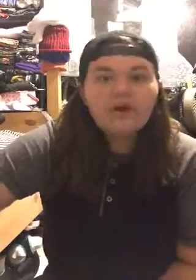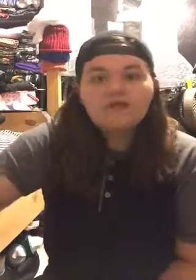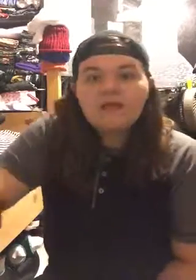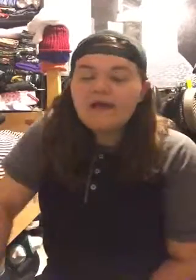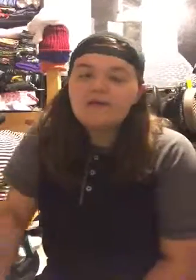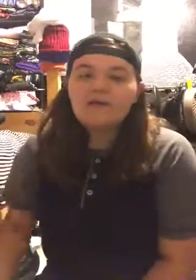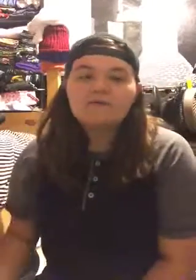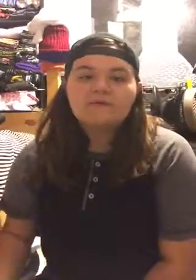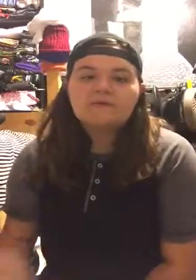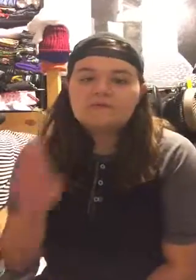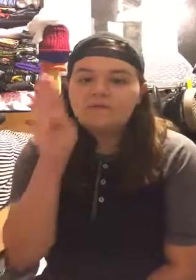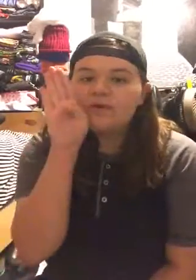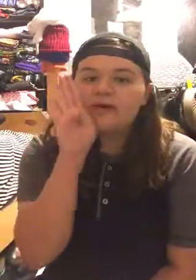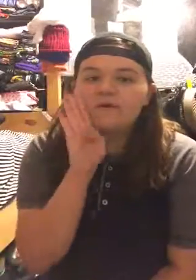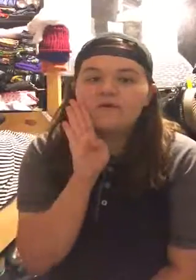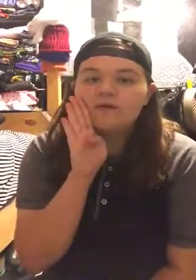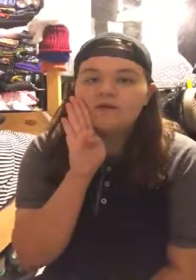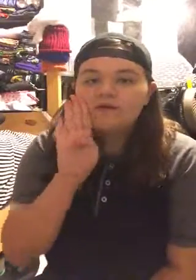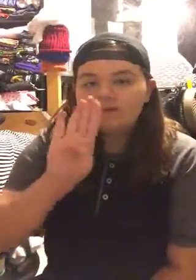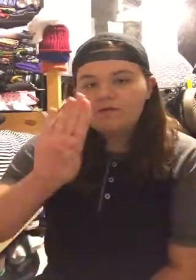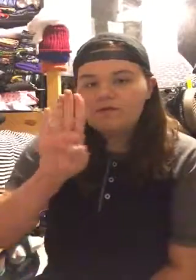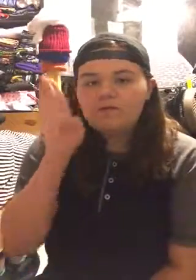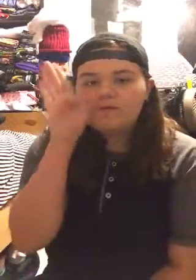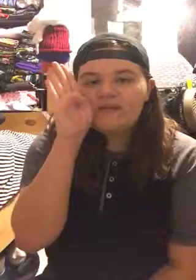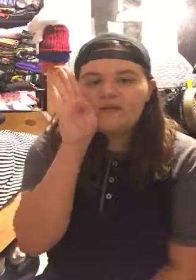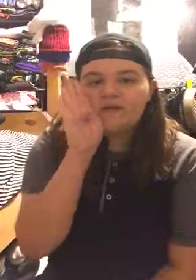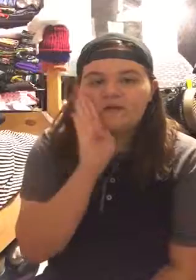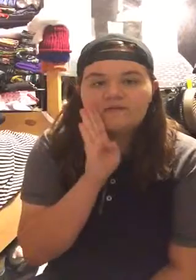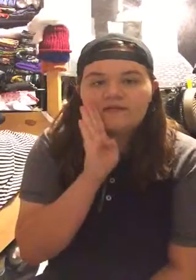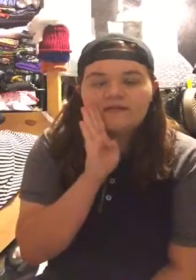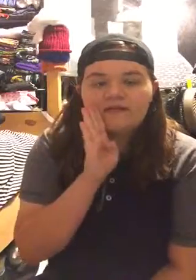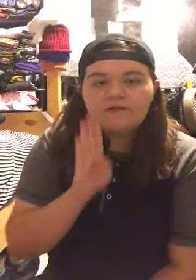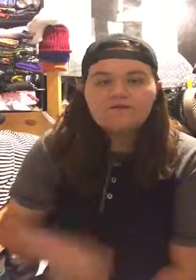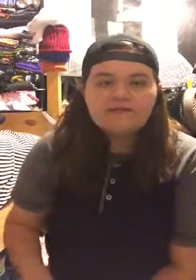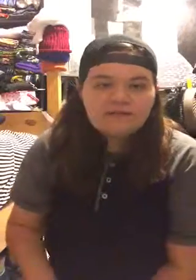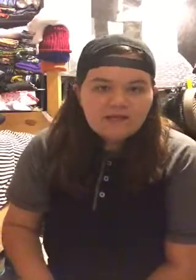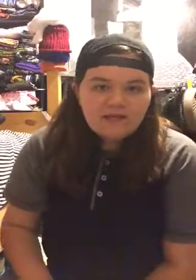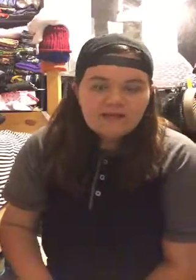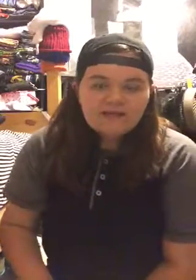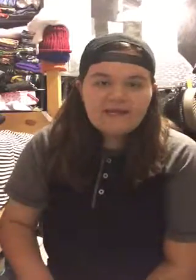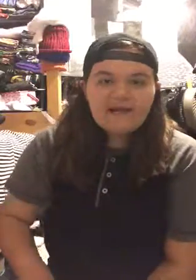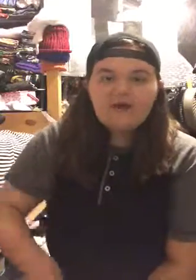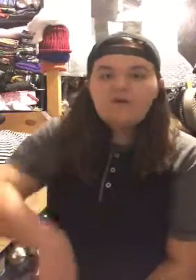brown cow, that one's pretty easy. Brown with your little B on it sliding down your face, and then cow.